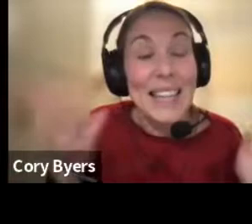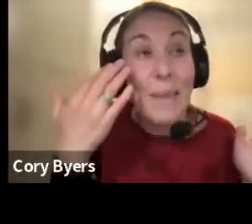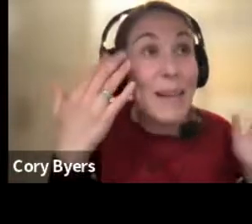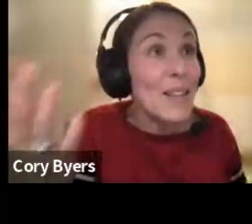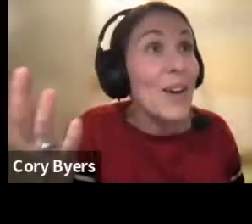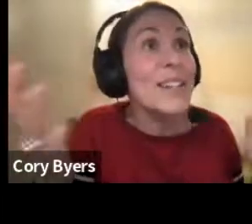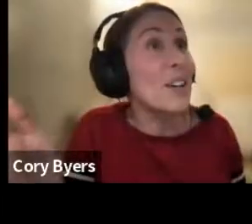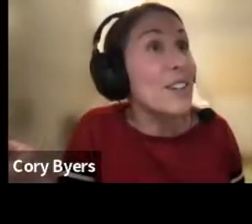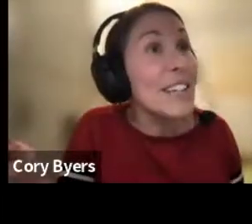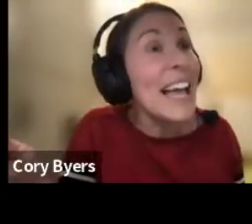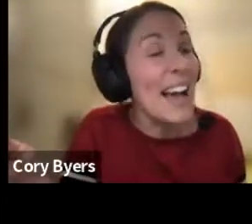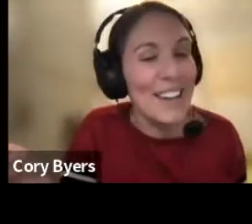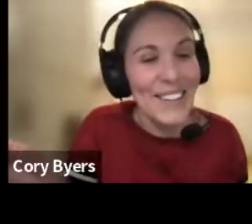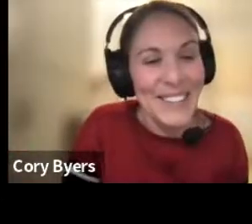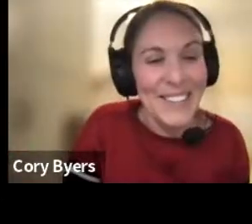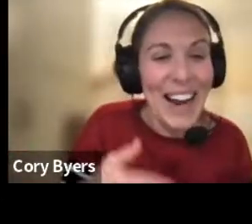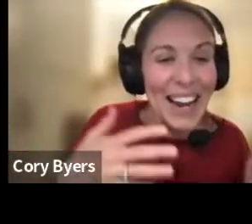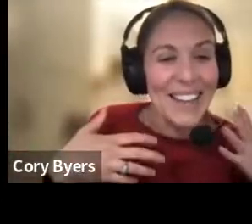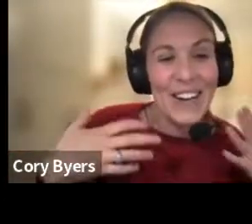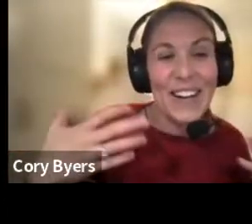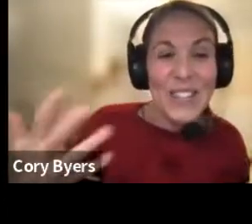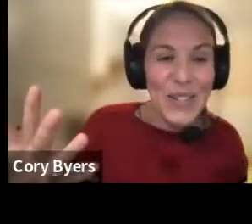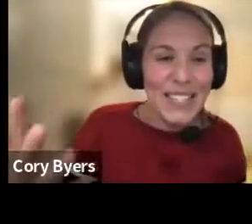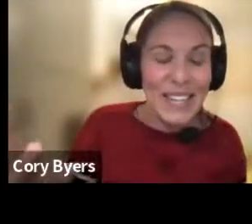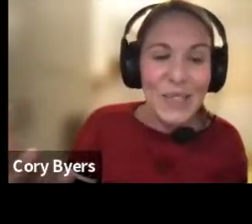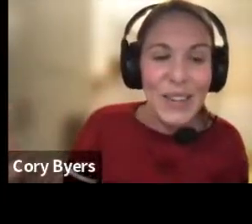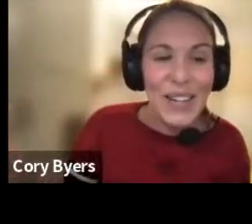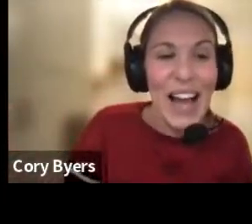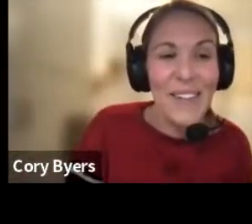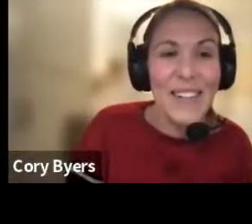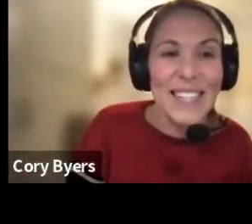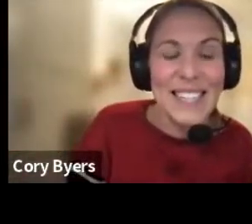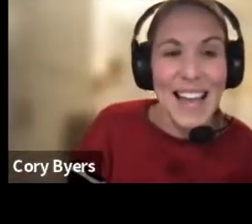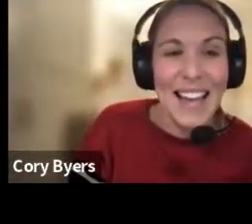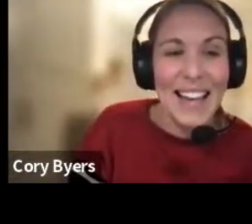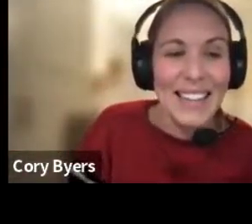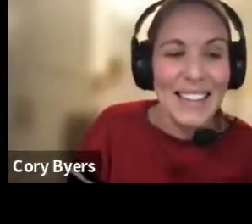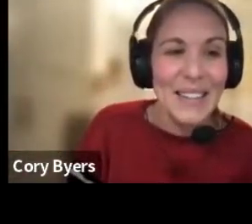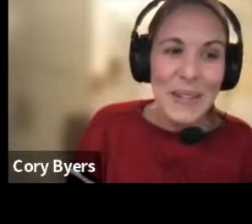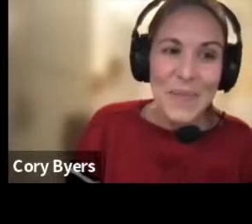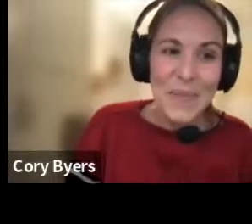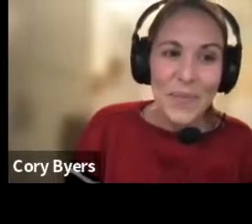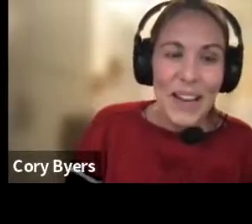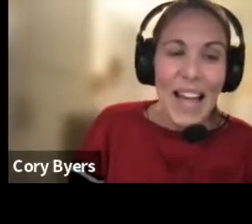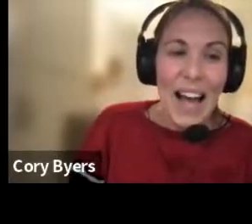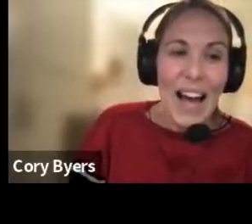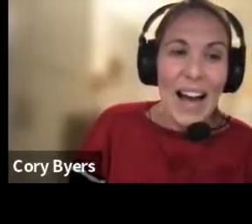signing to them as long as they're looking at you, right? And they're interested in what you're having to say.